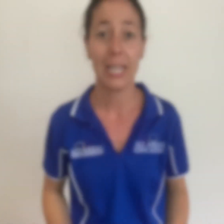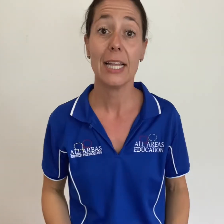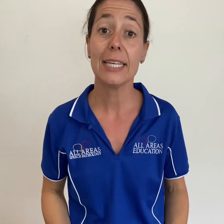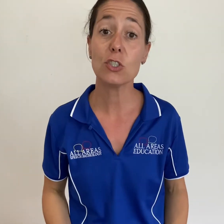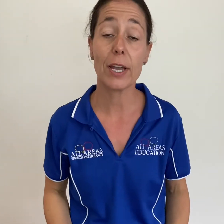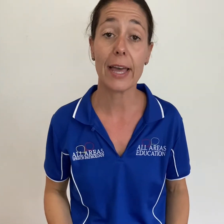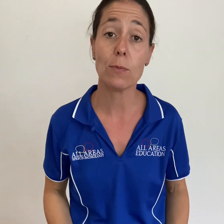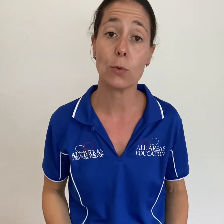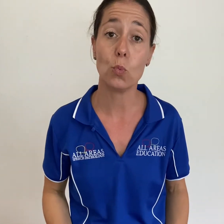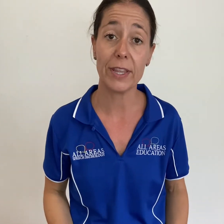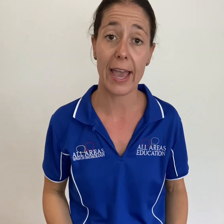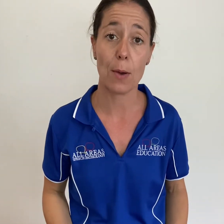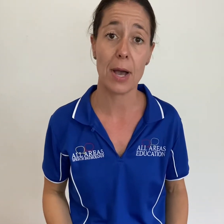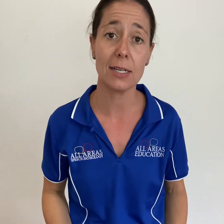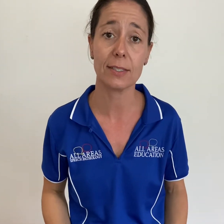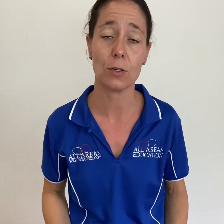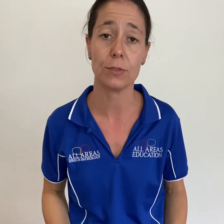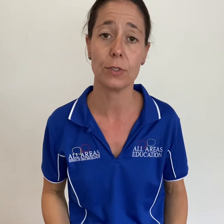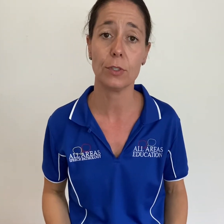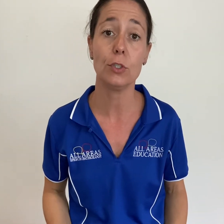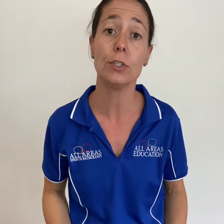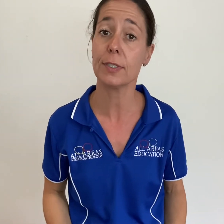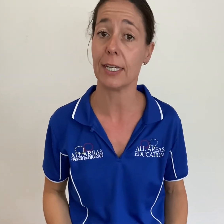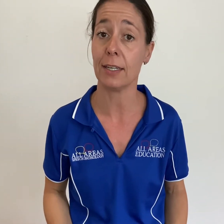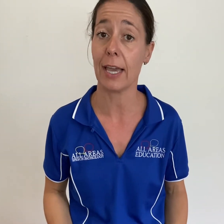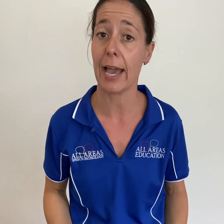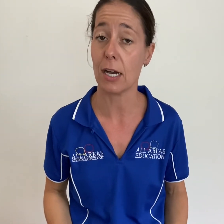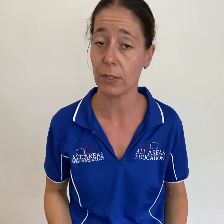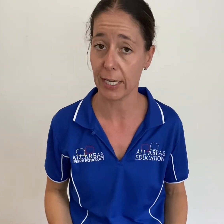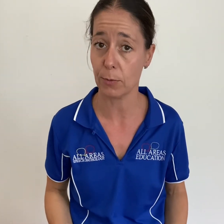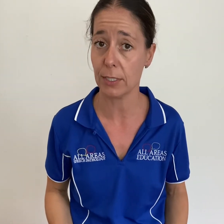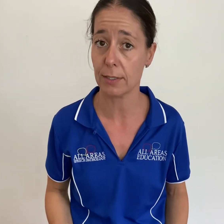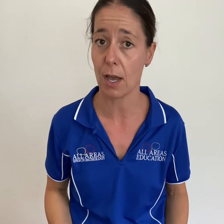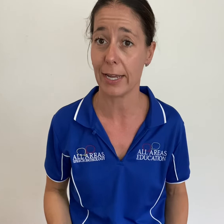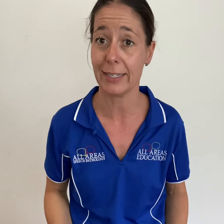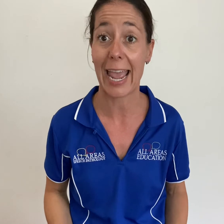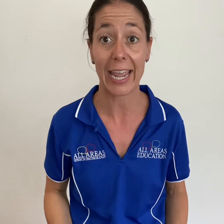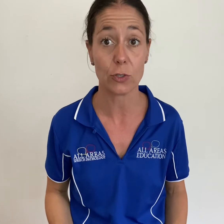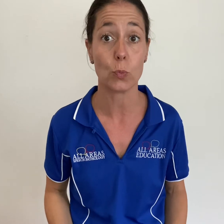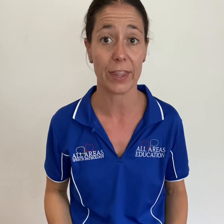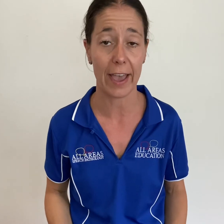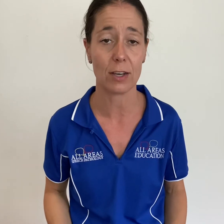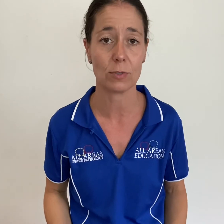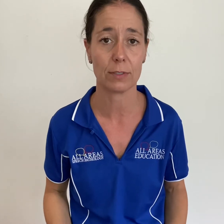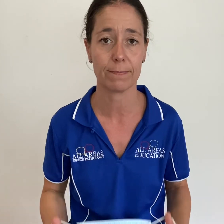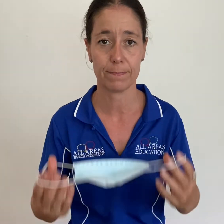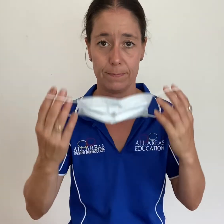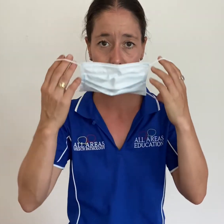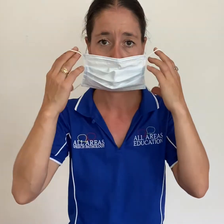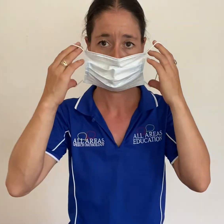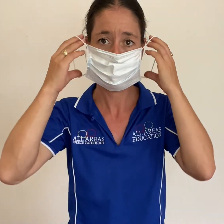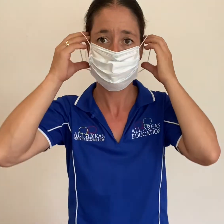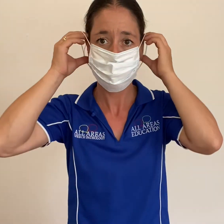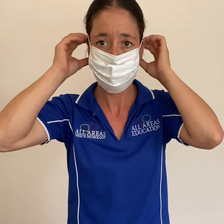Let's try that one with our mask on, using our keyword sign and without.